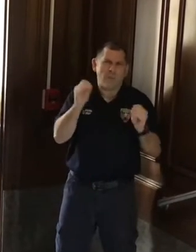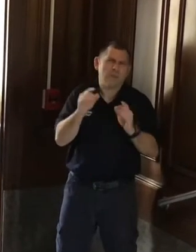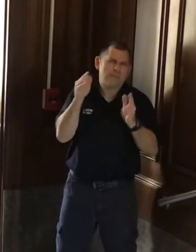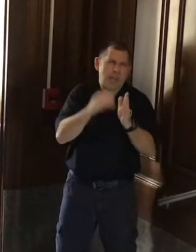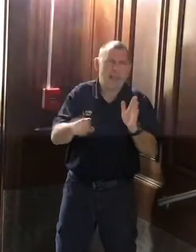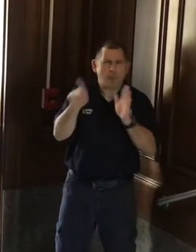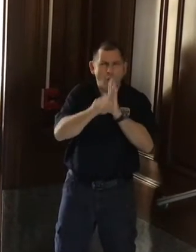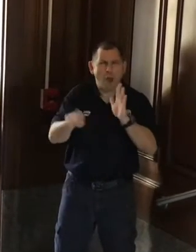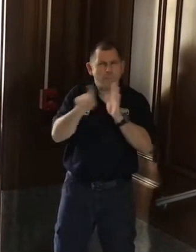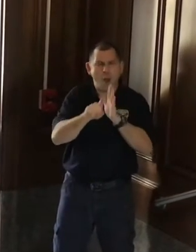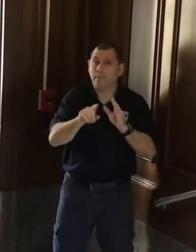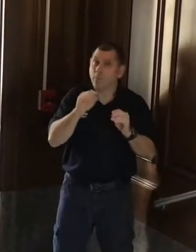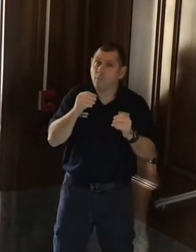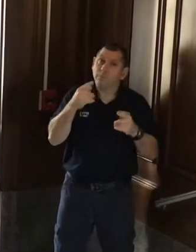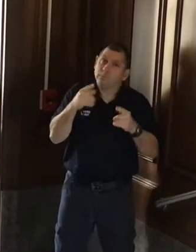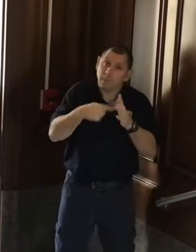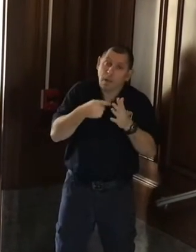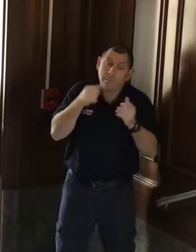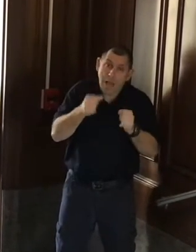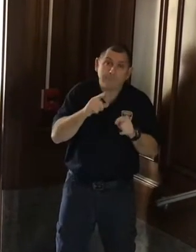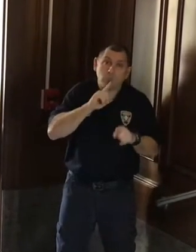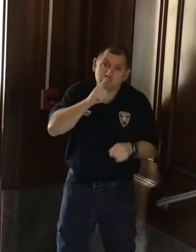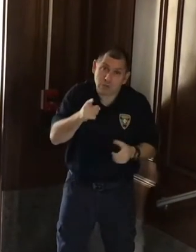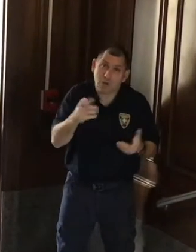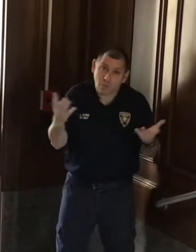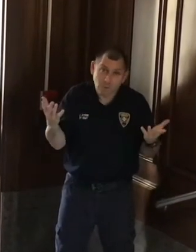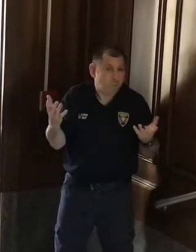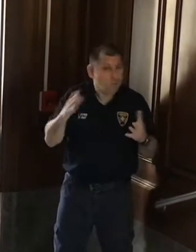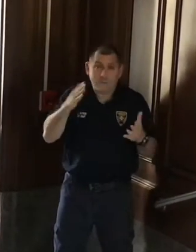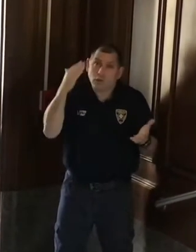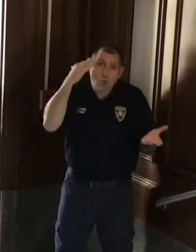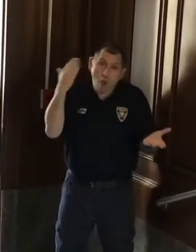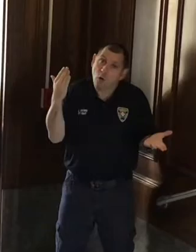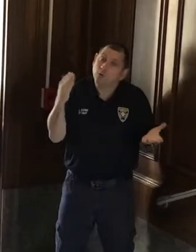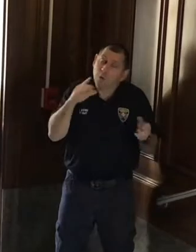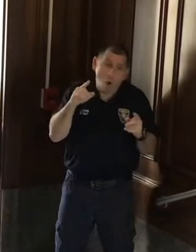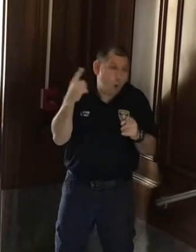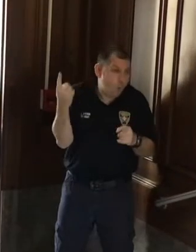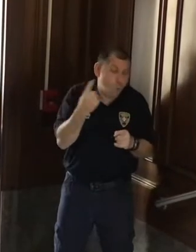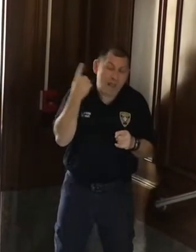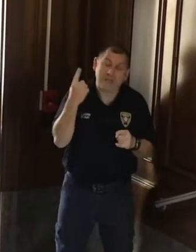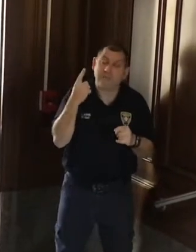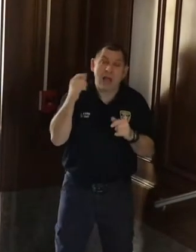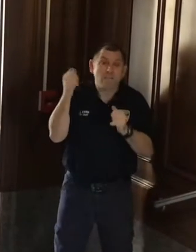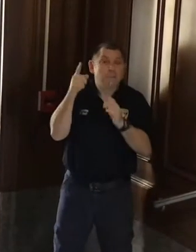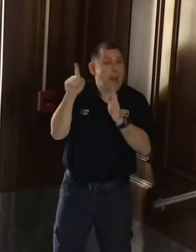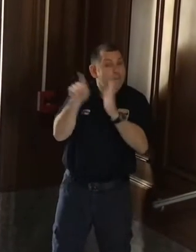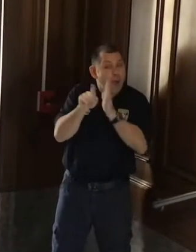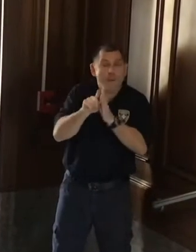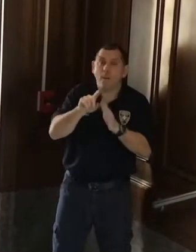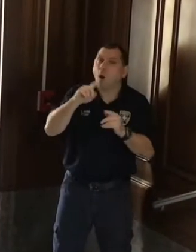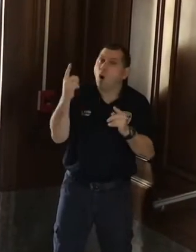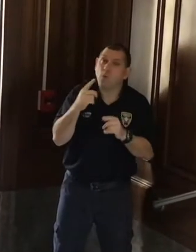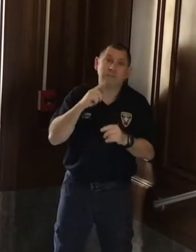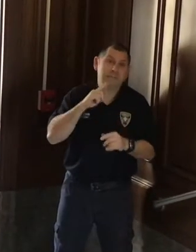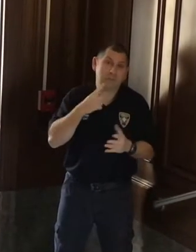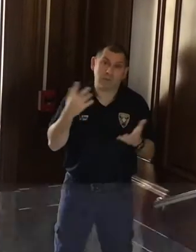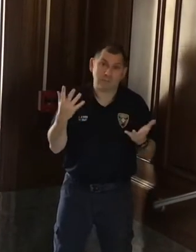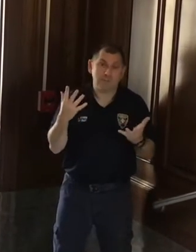And think about, oh, this isn't really happening because our alarms are always going off, but it